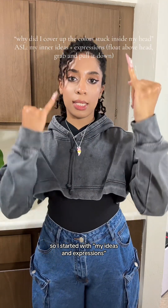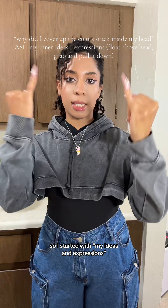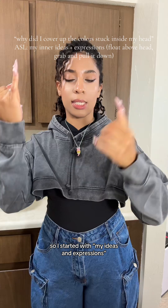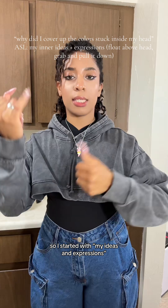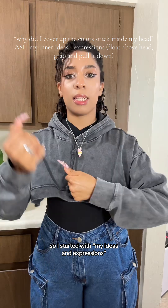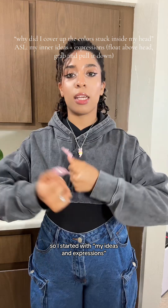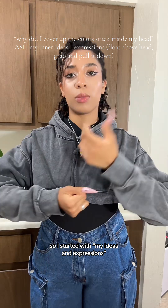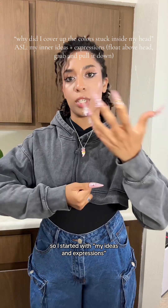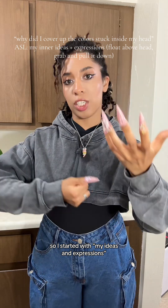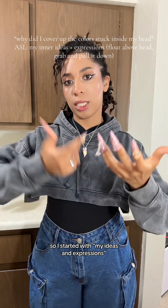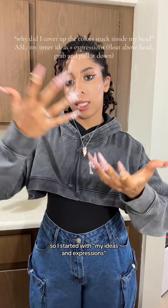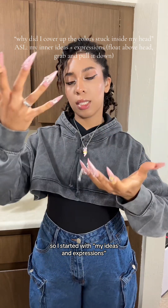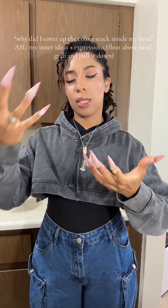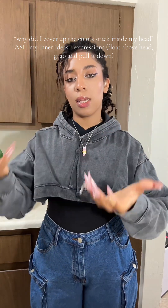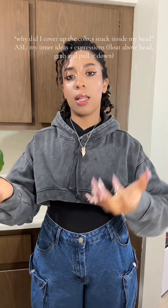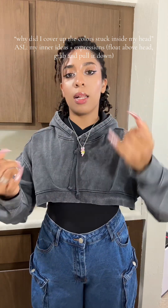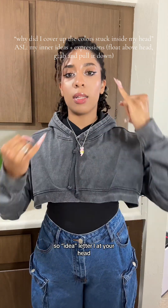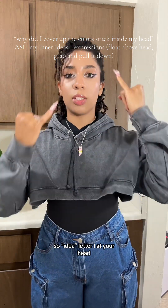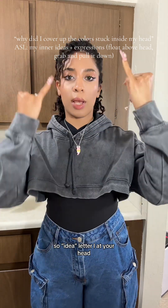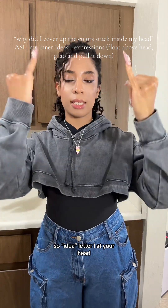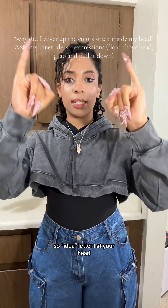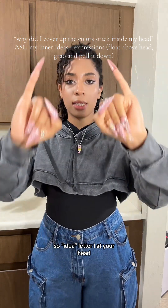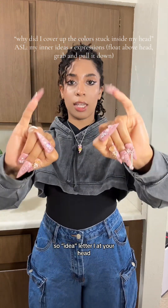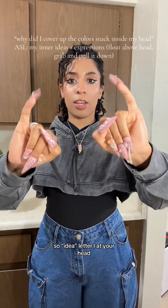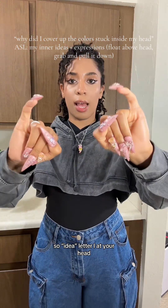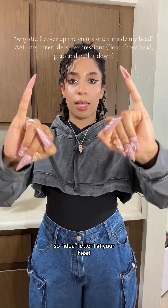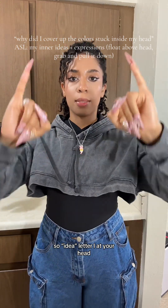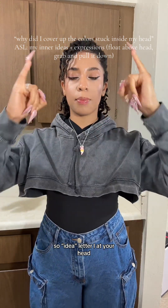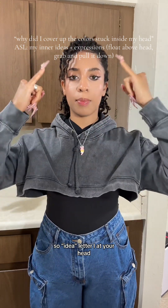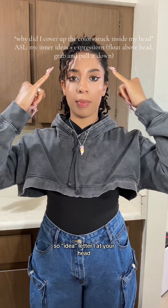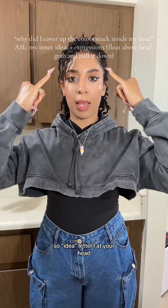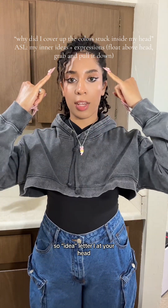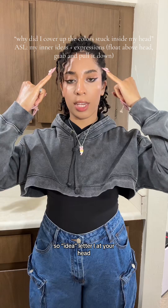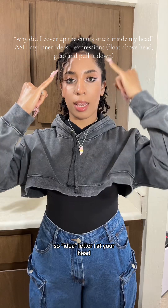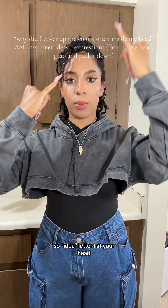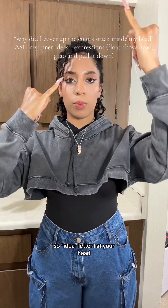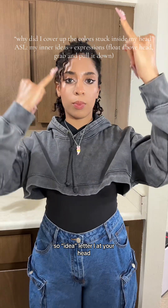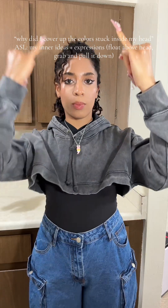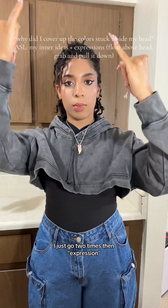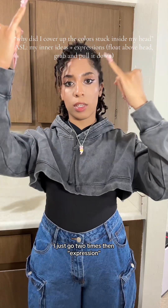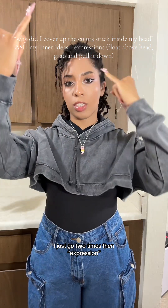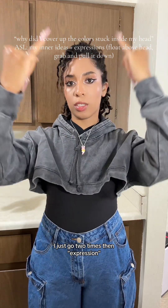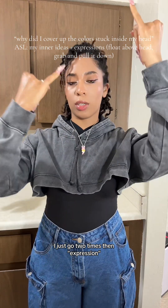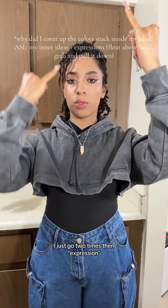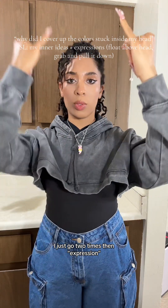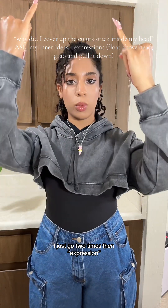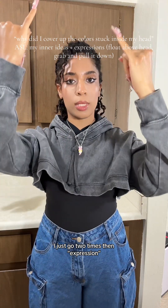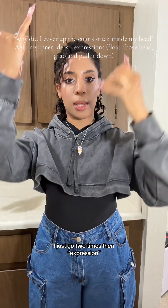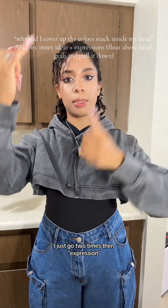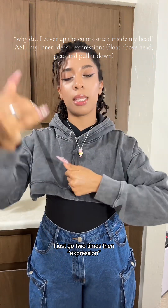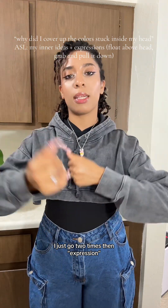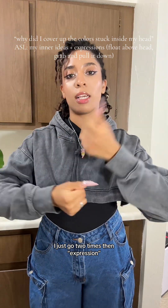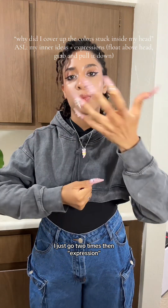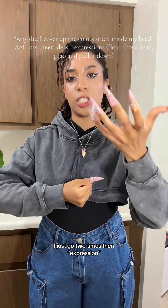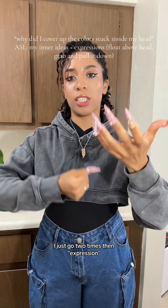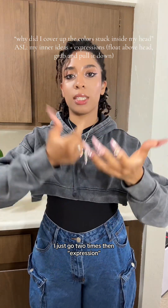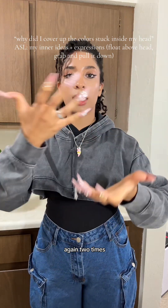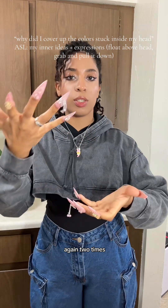ideas and expressions. So ideas, letter I, at your head. I just go 2 sounds, then expression again 2